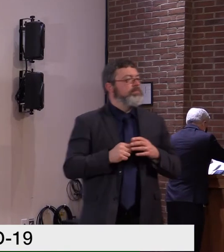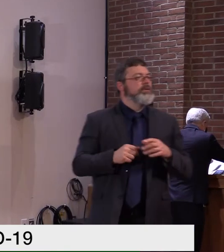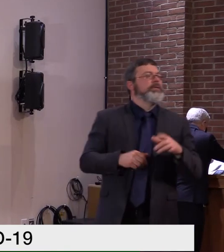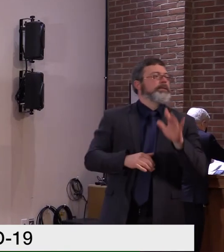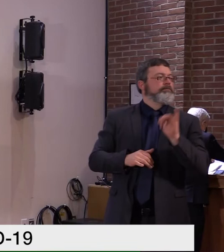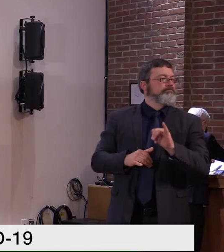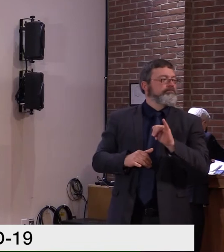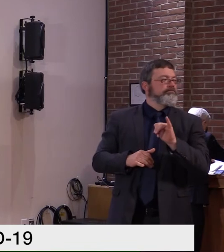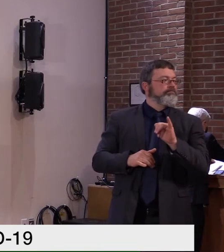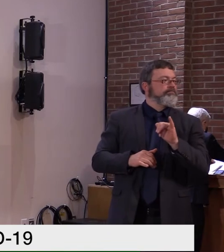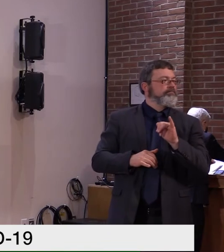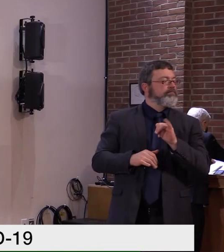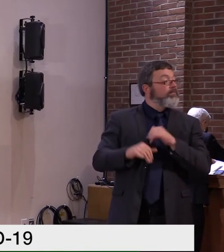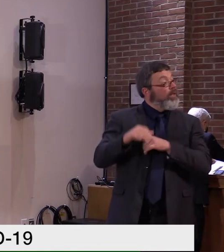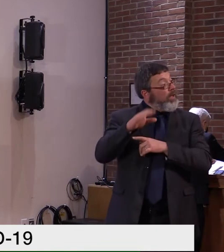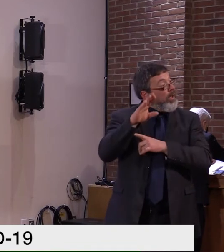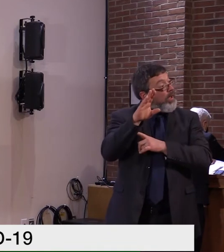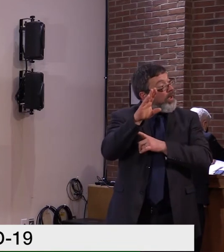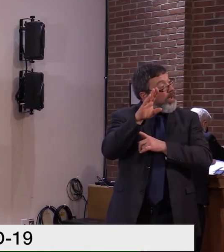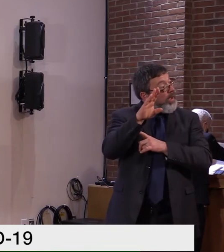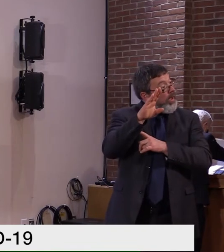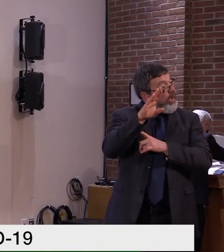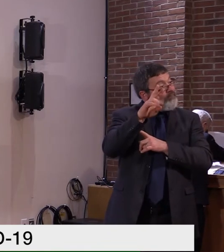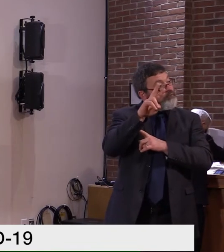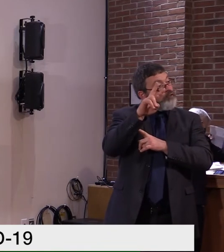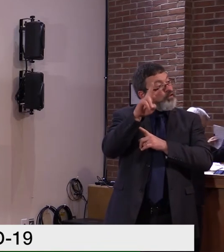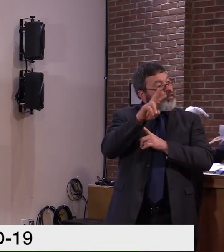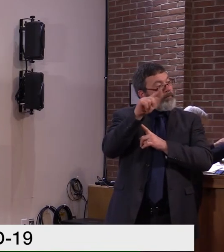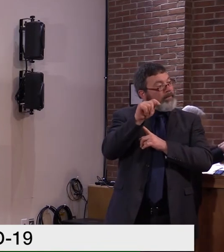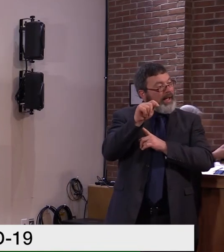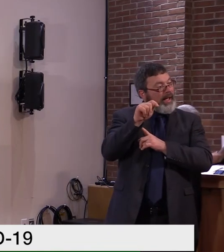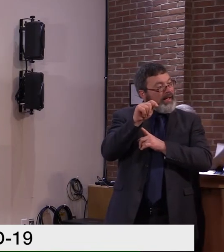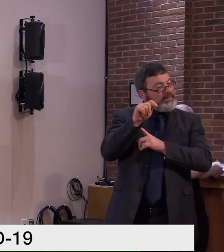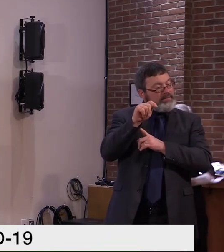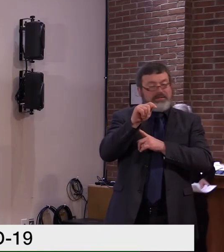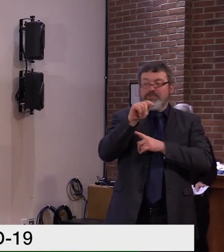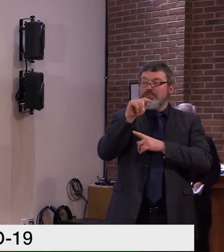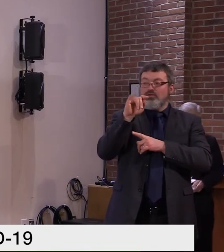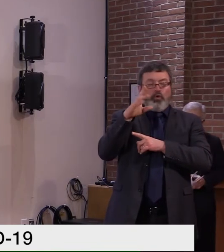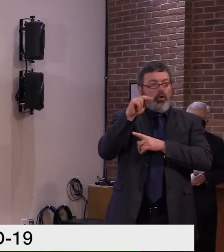Pam, I know you want to talk to Dr. Levine, but...